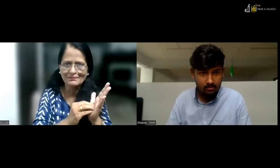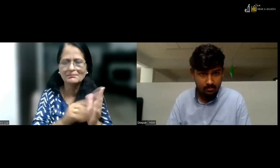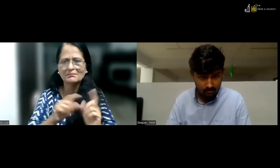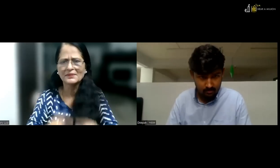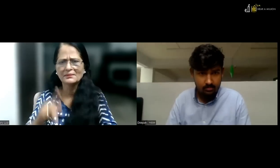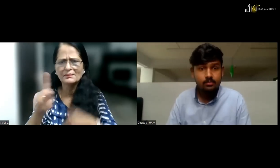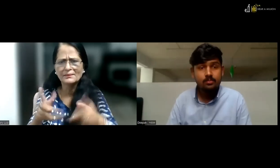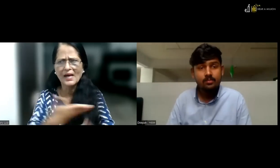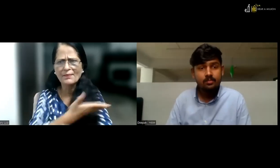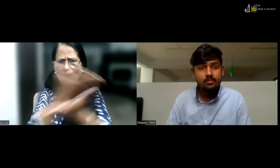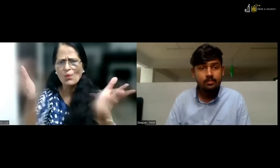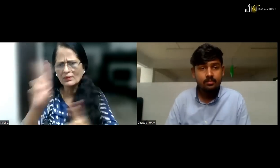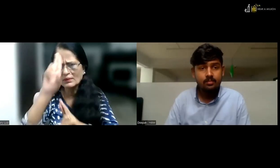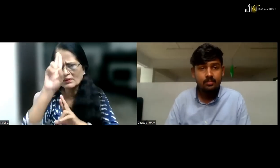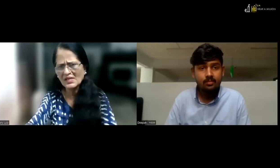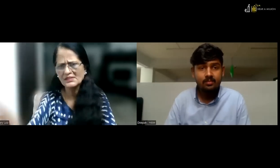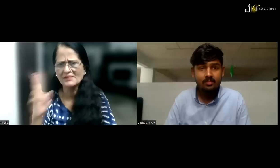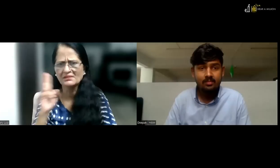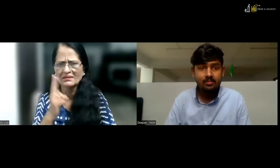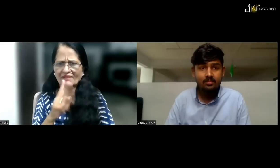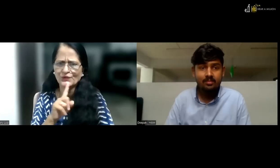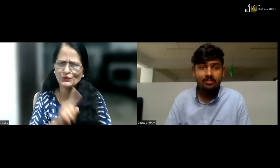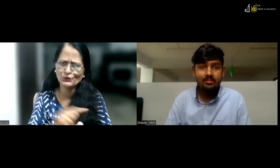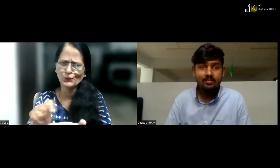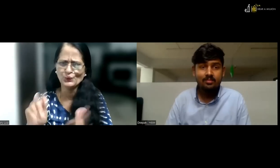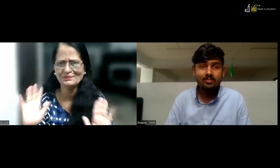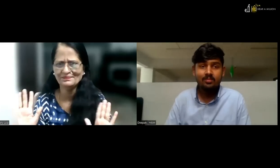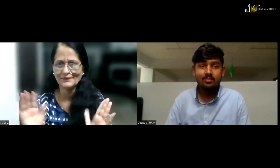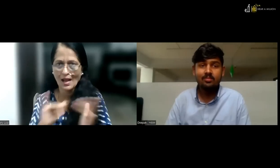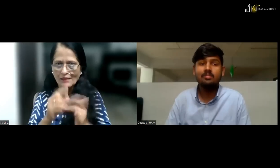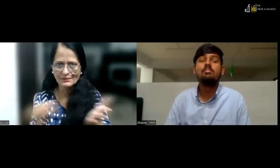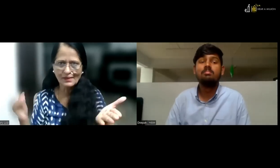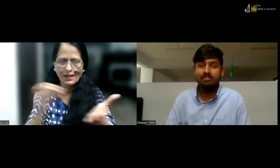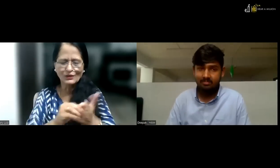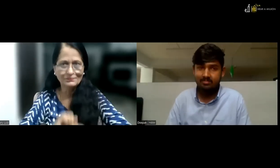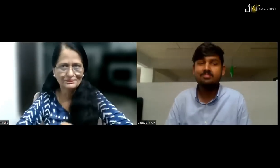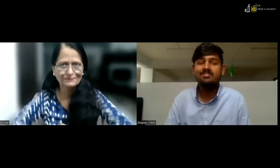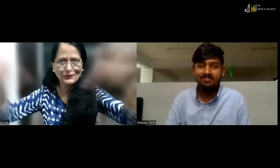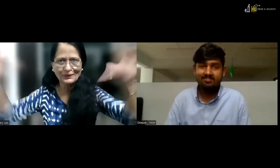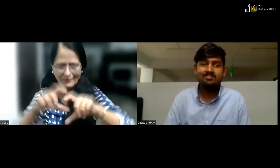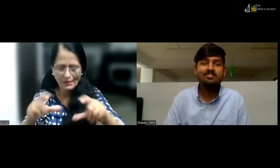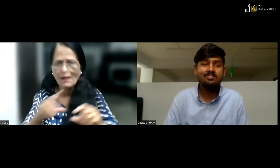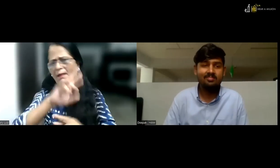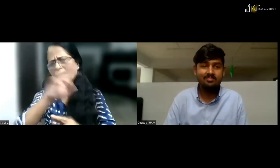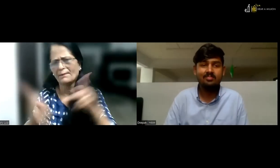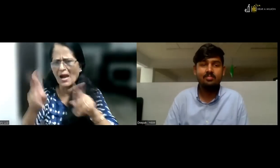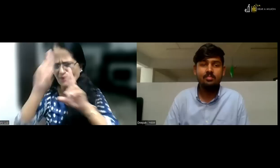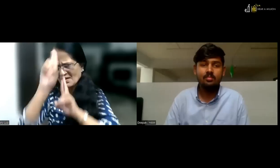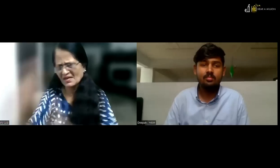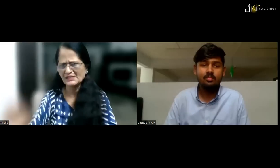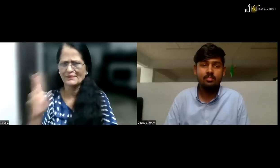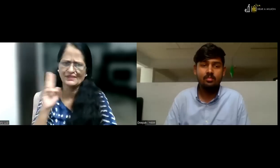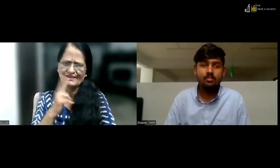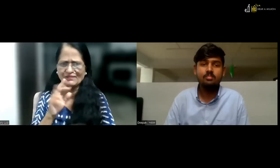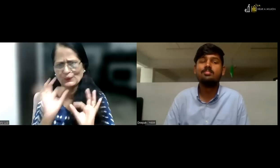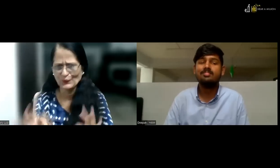person, if we get Indian Sign Language, it will be like everyone will be respecting the language, It's like other language,